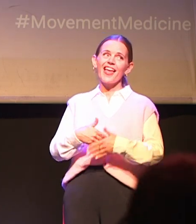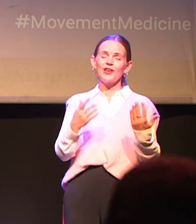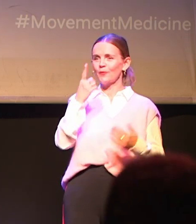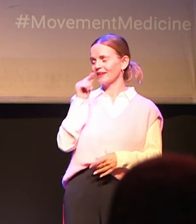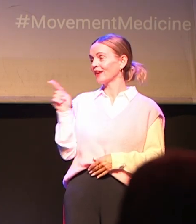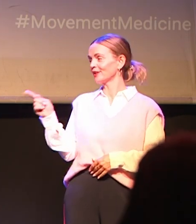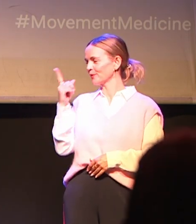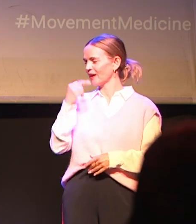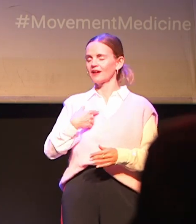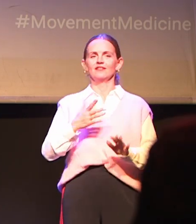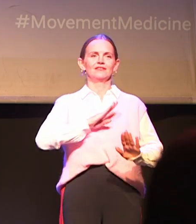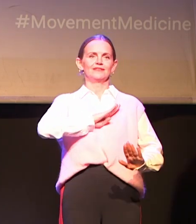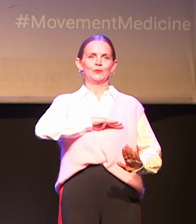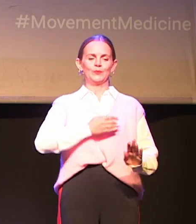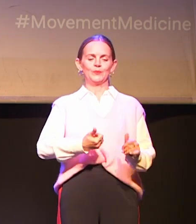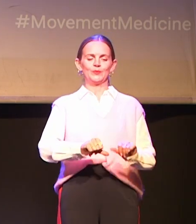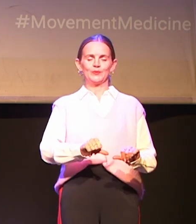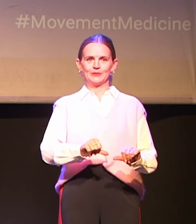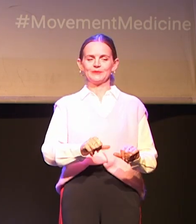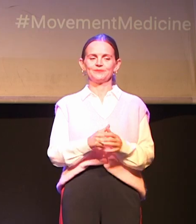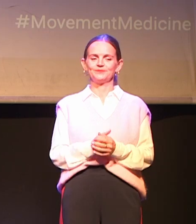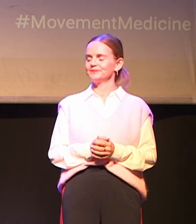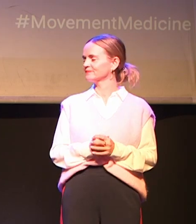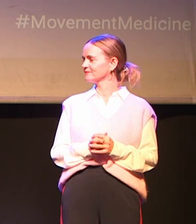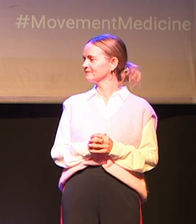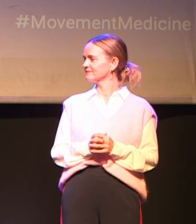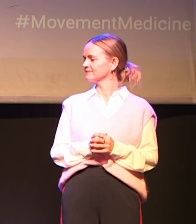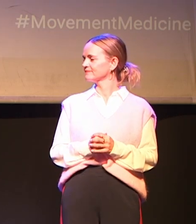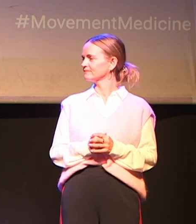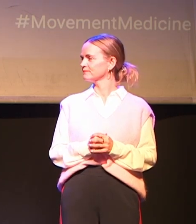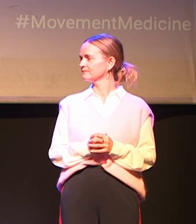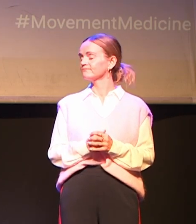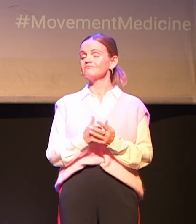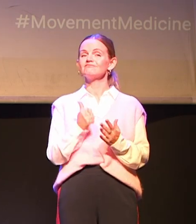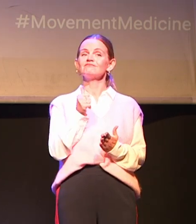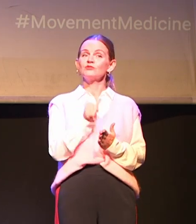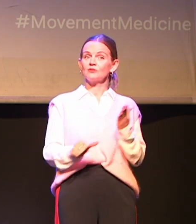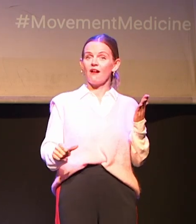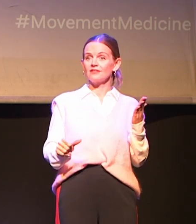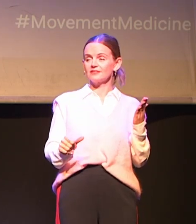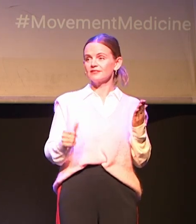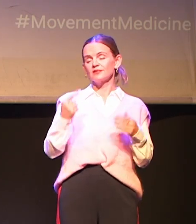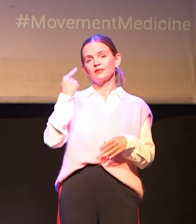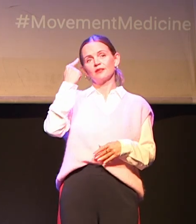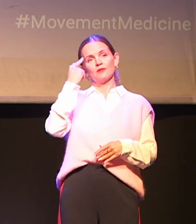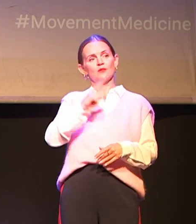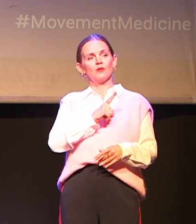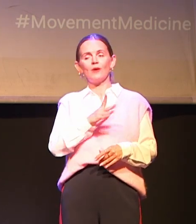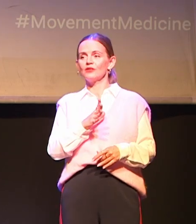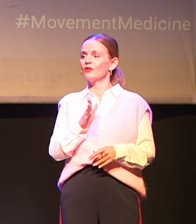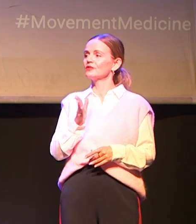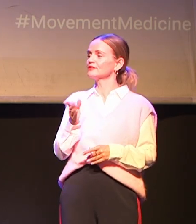Yeah. Oh, there we go. Okay, amazing. So, to open up the space, we thought we'd have a little bit of spacious time to